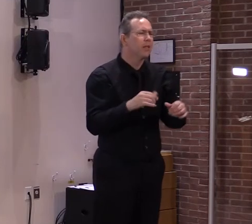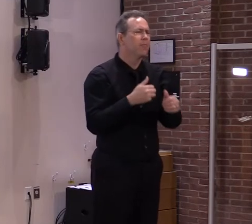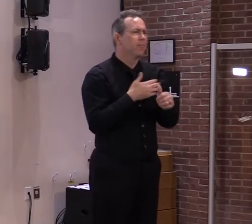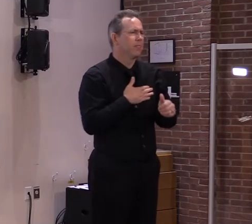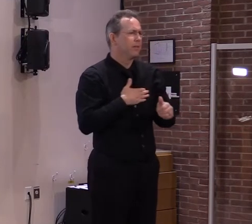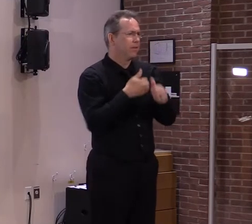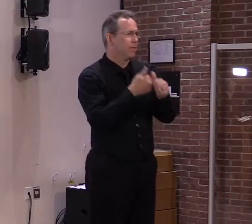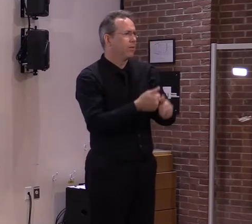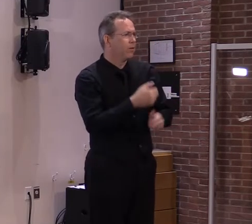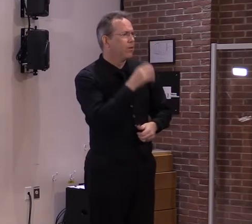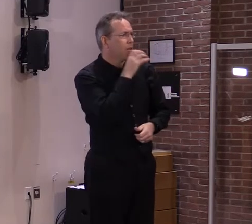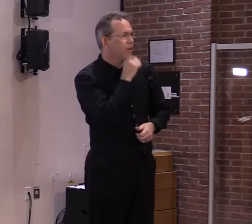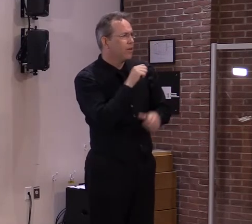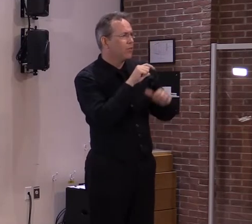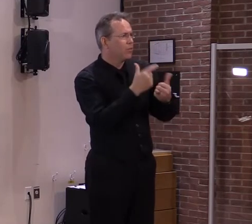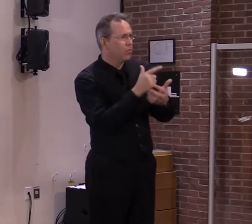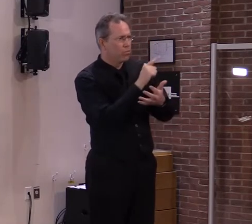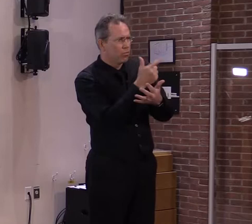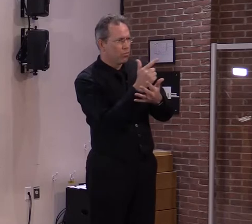going to be everybody.